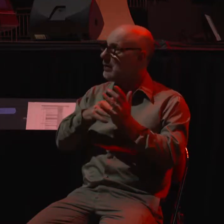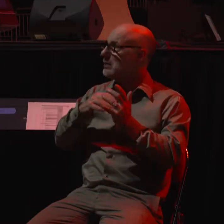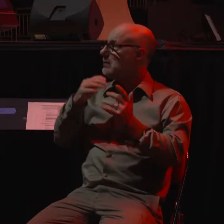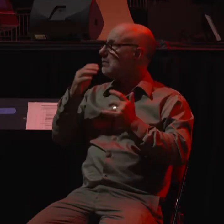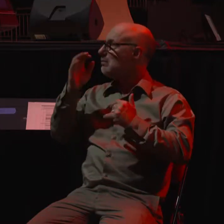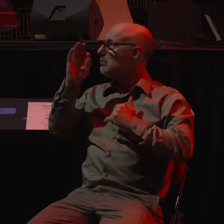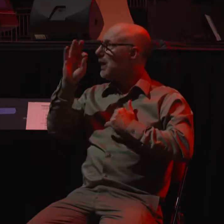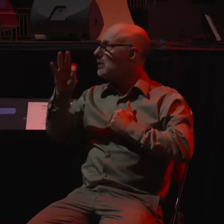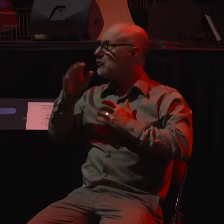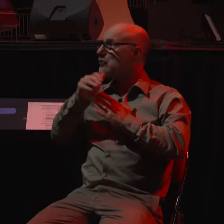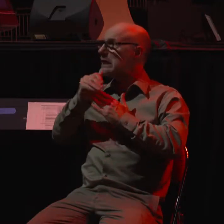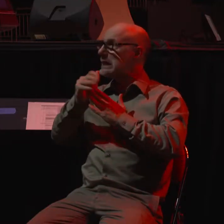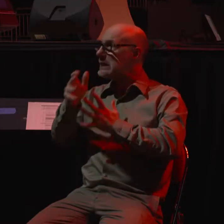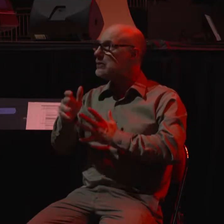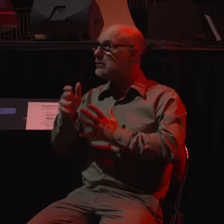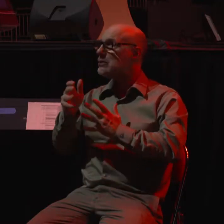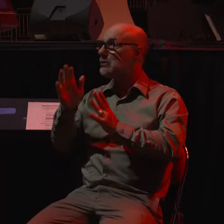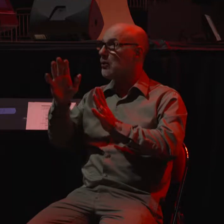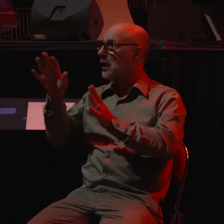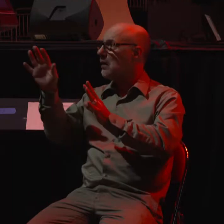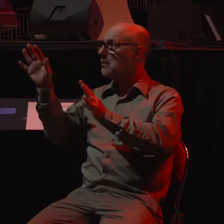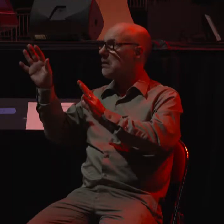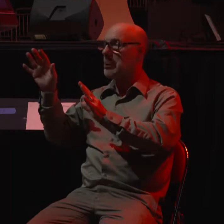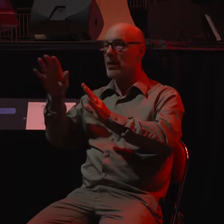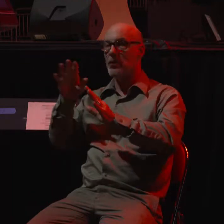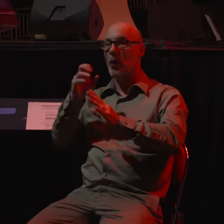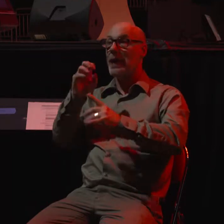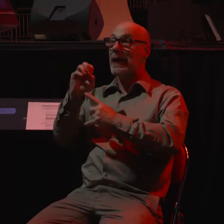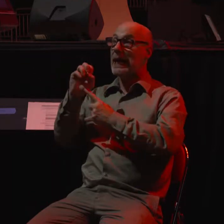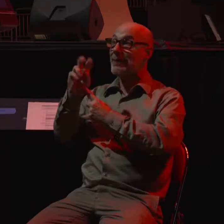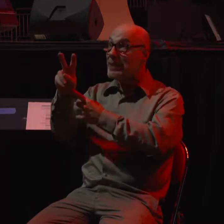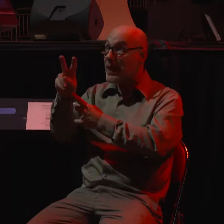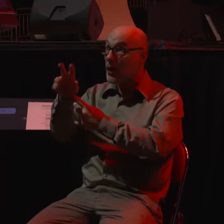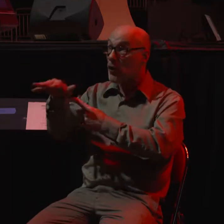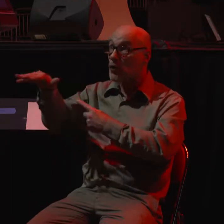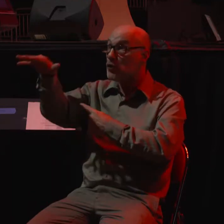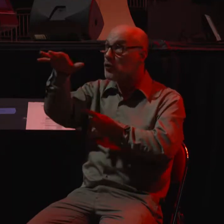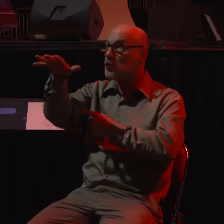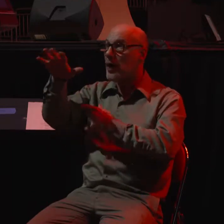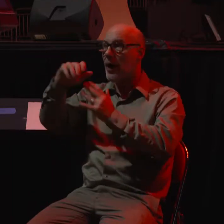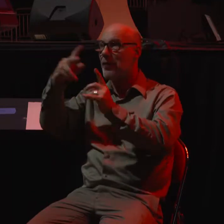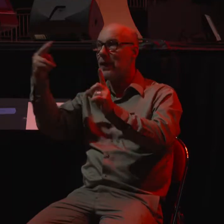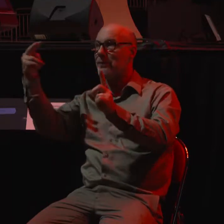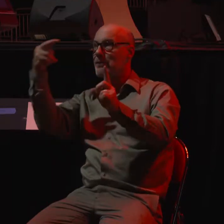members. How was King thought of in evangelical circles?